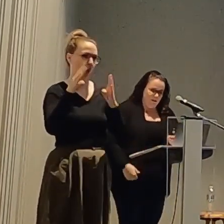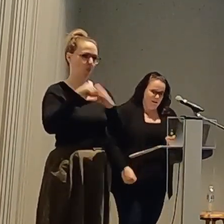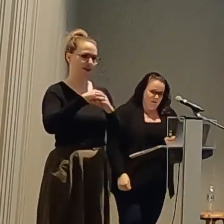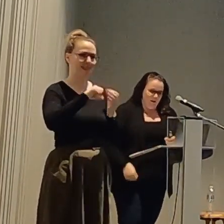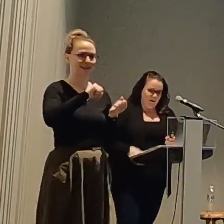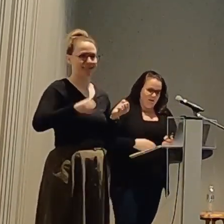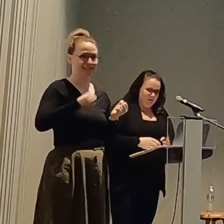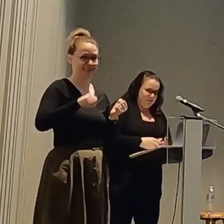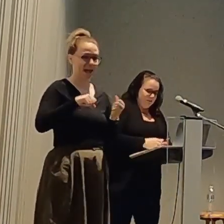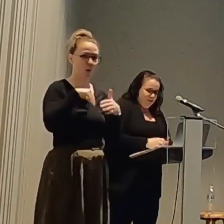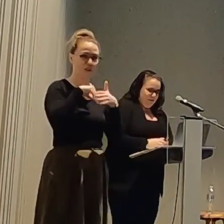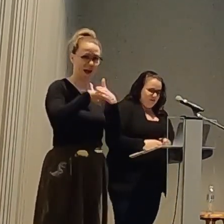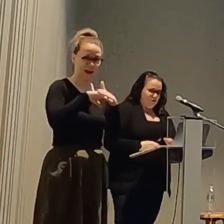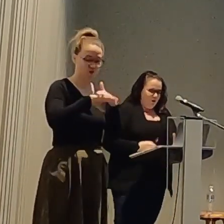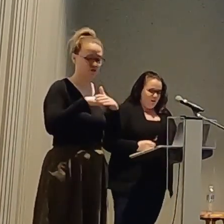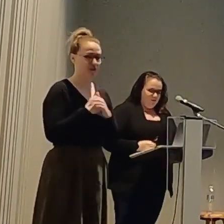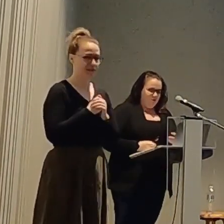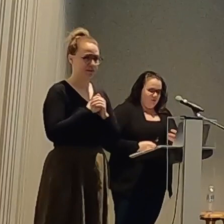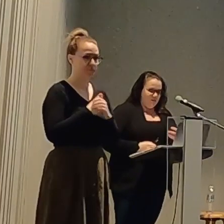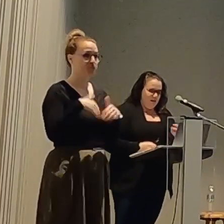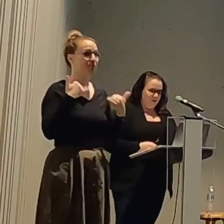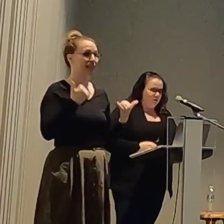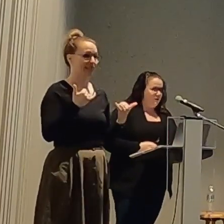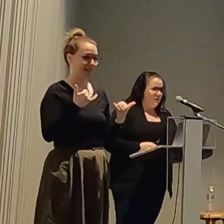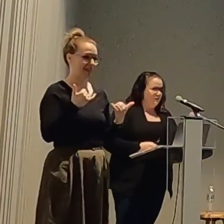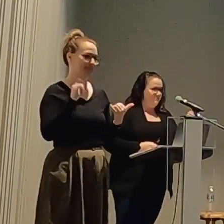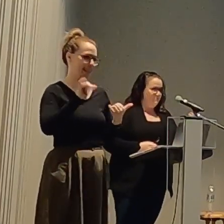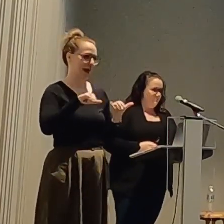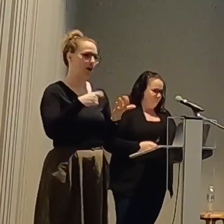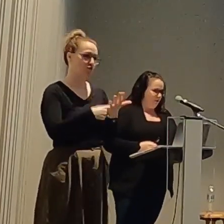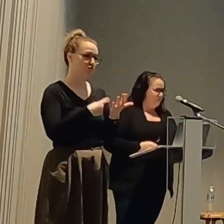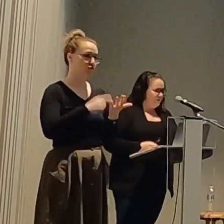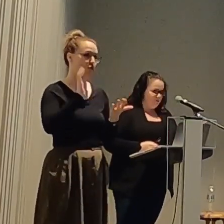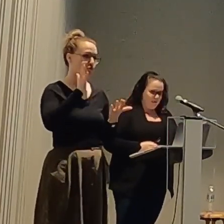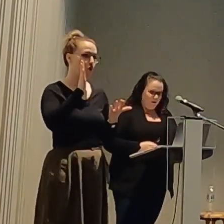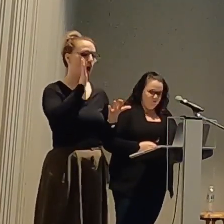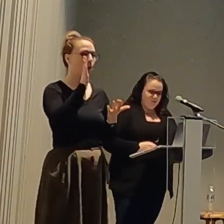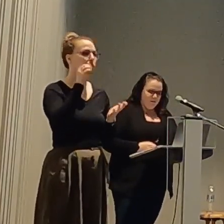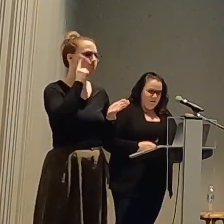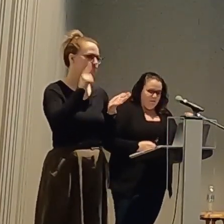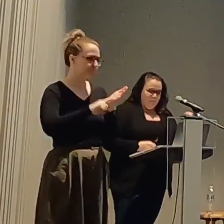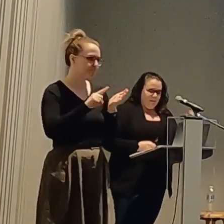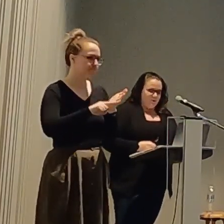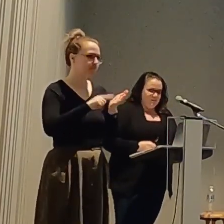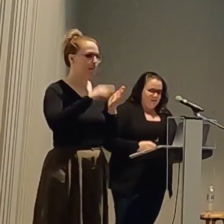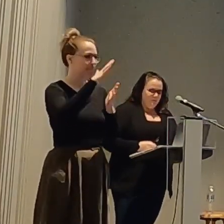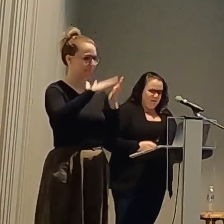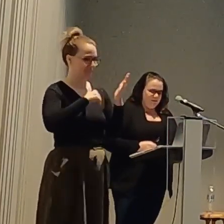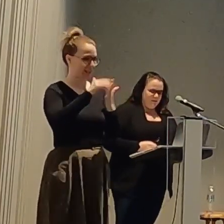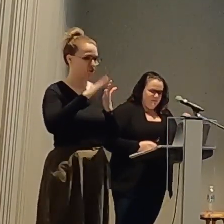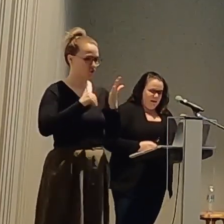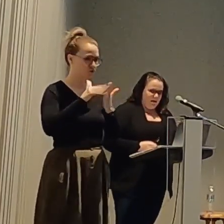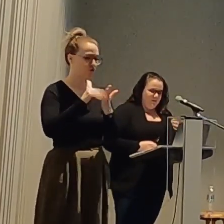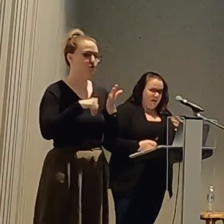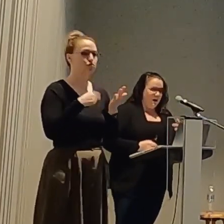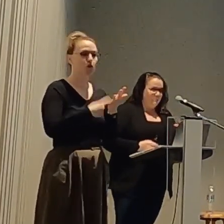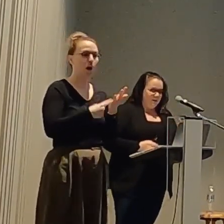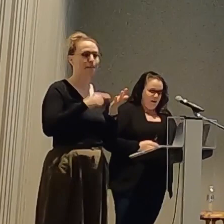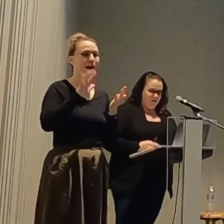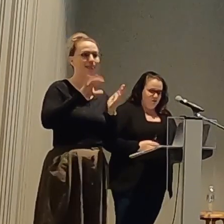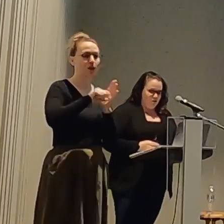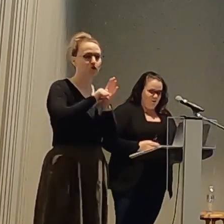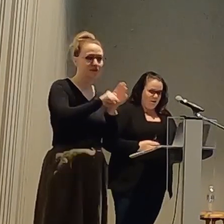entrance. And this talk is going to take a look at the murals themselves, their symbolism, and